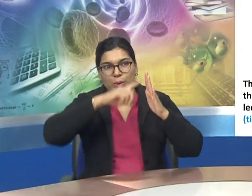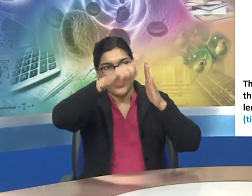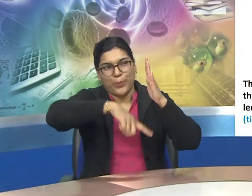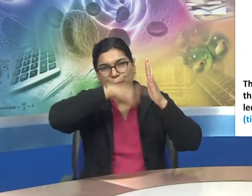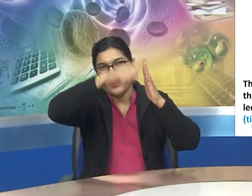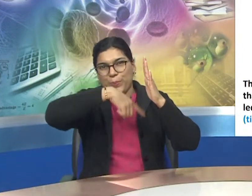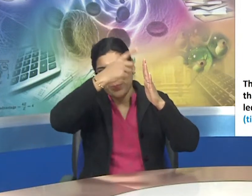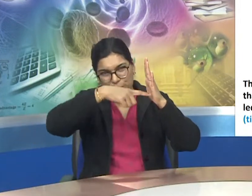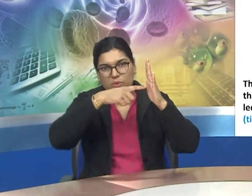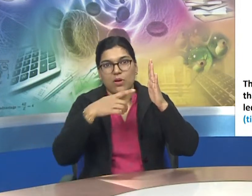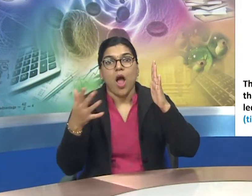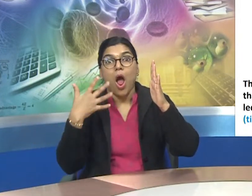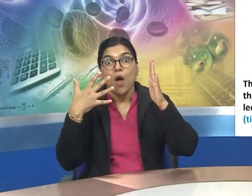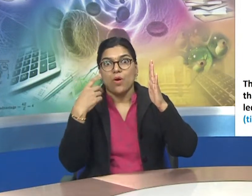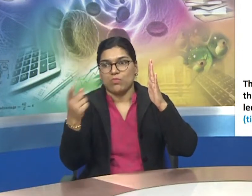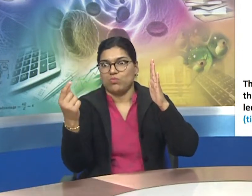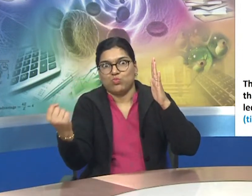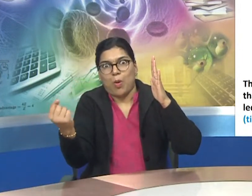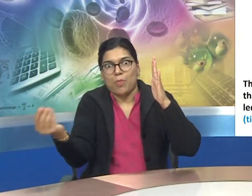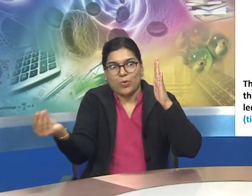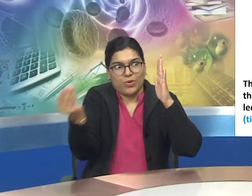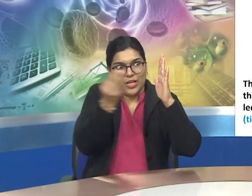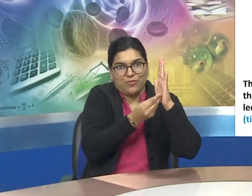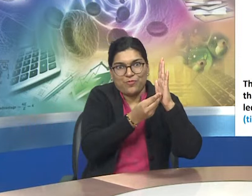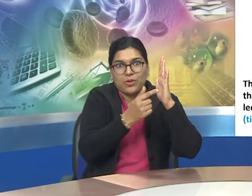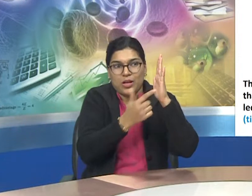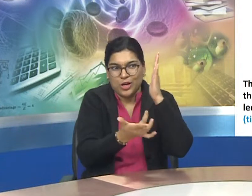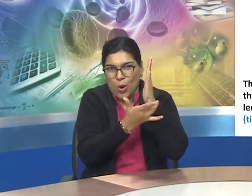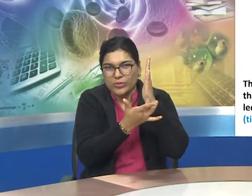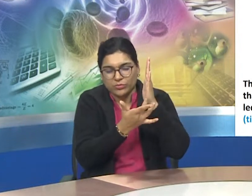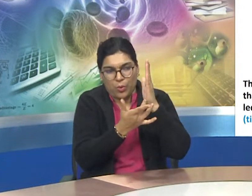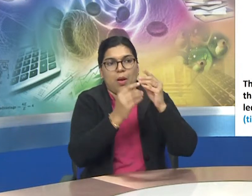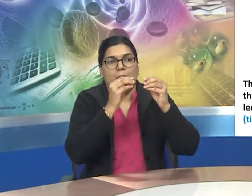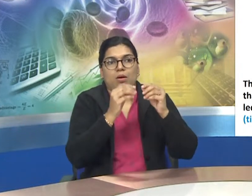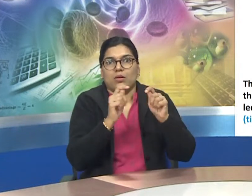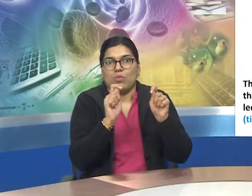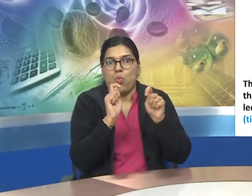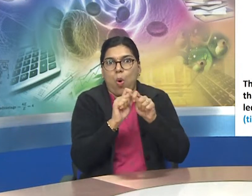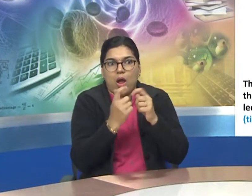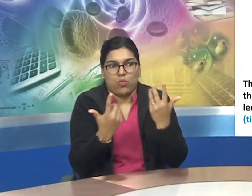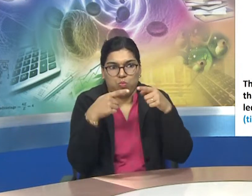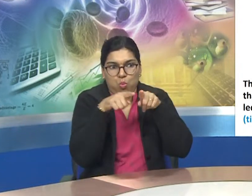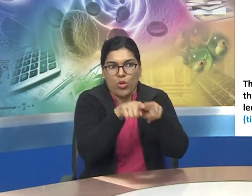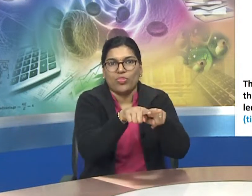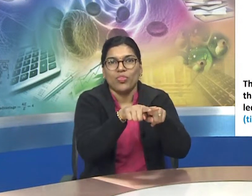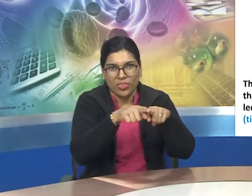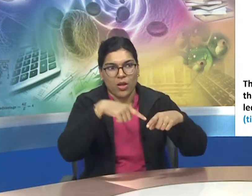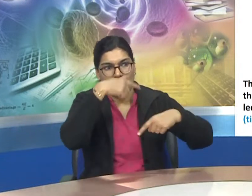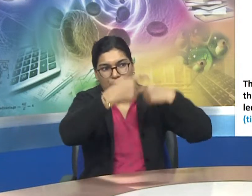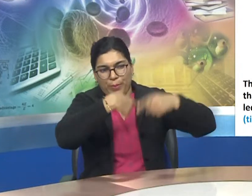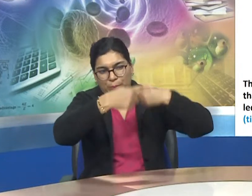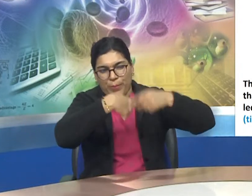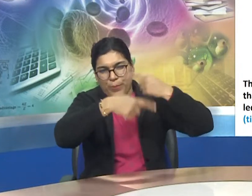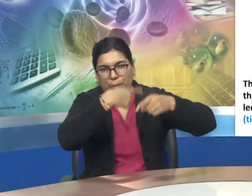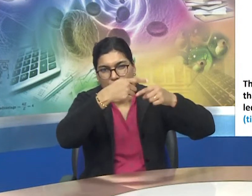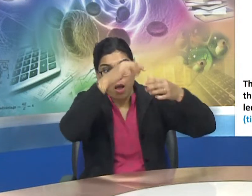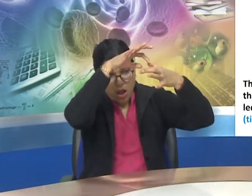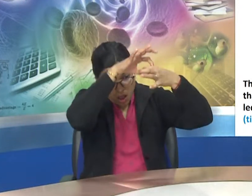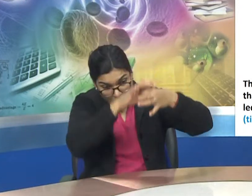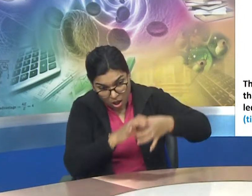And similarly, wind energy can also be used for different types of